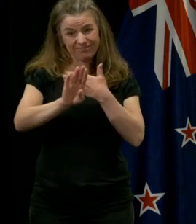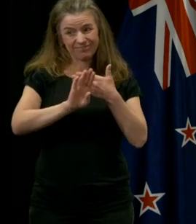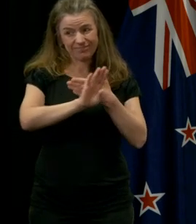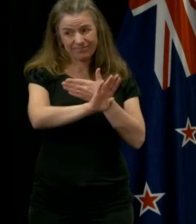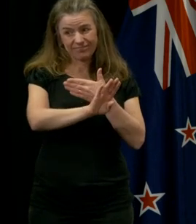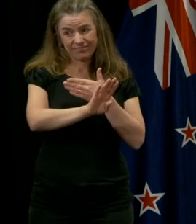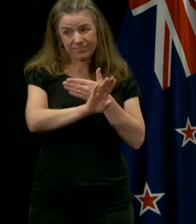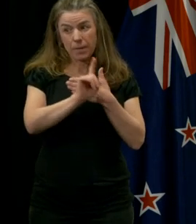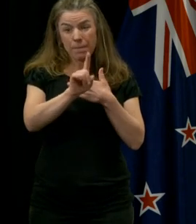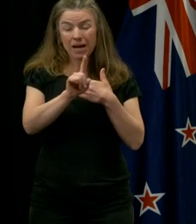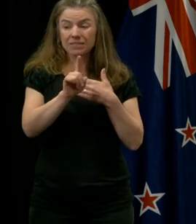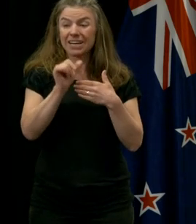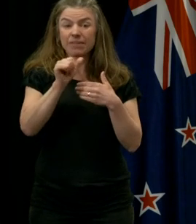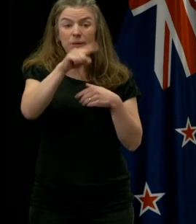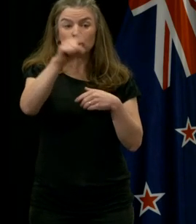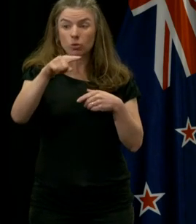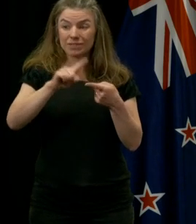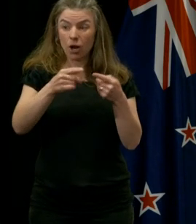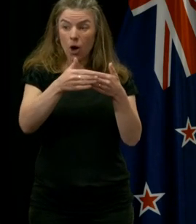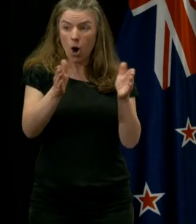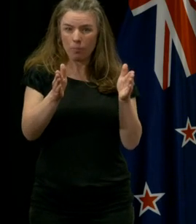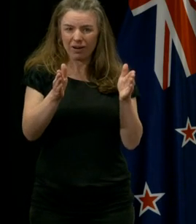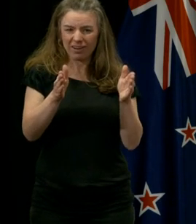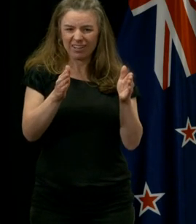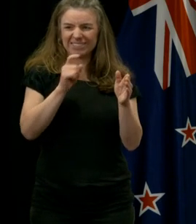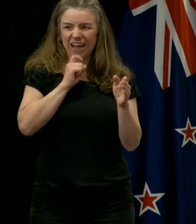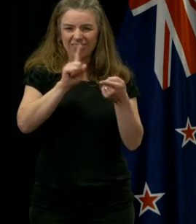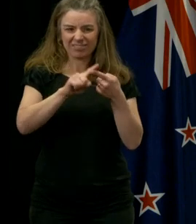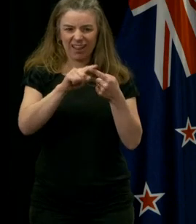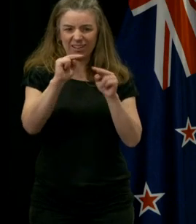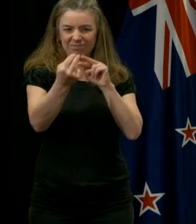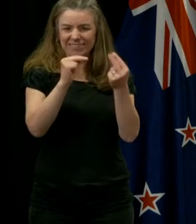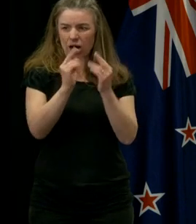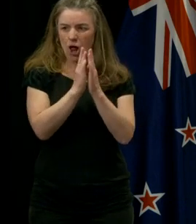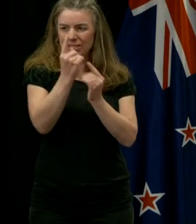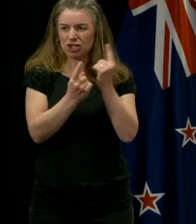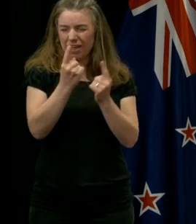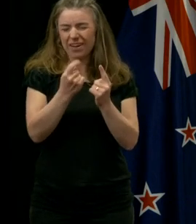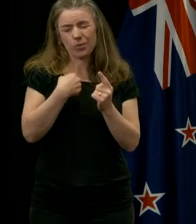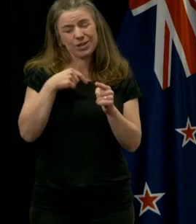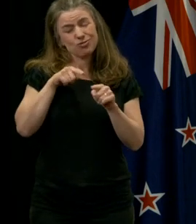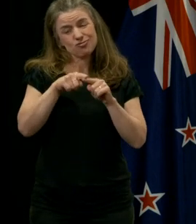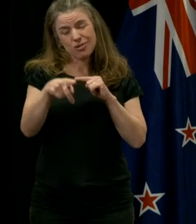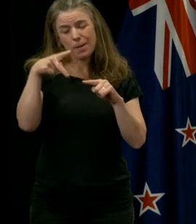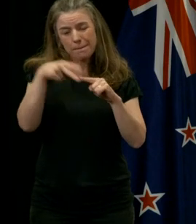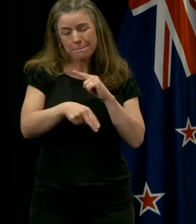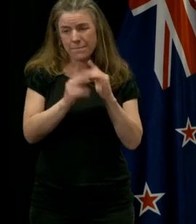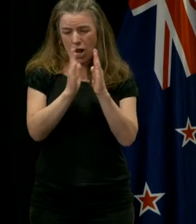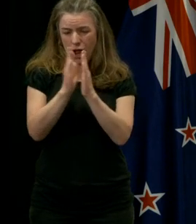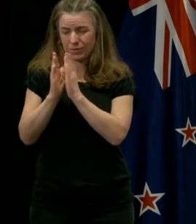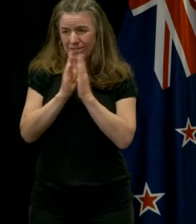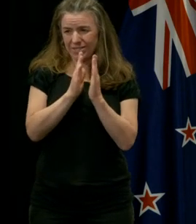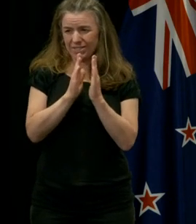that everyone in that restaurant is therefore having contact with one another. And so we've got to reduce down as many opportunities